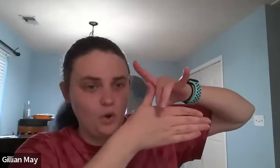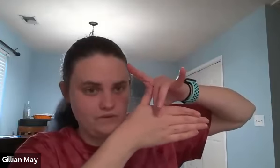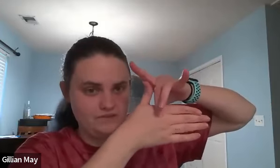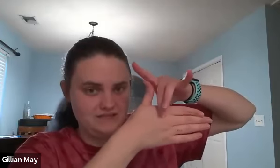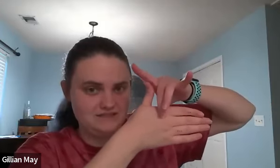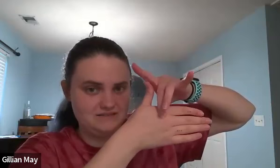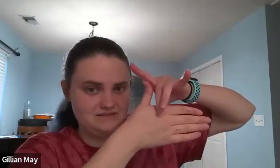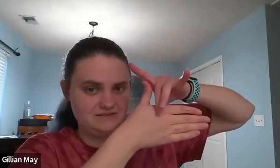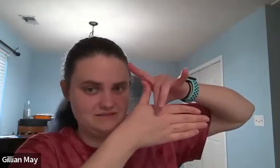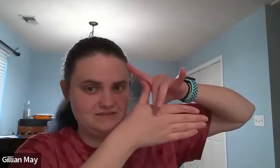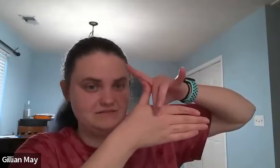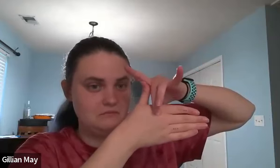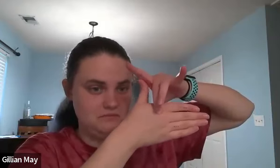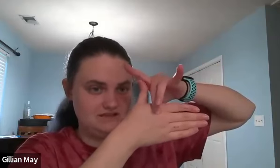hold the meat.